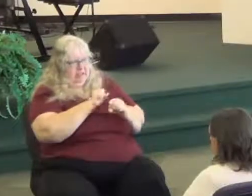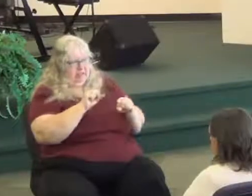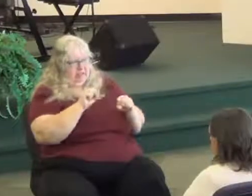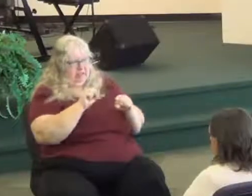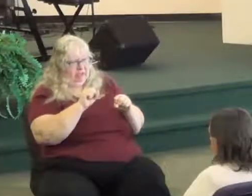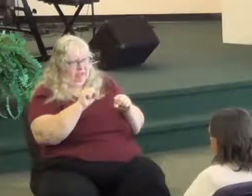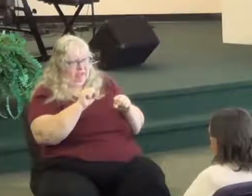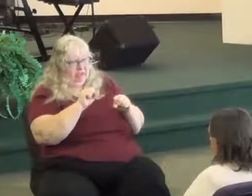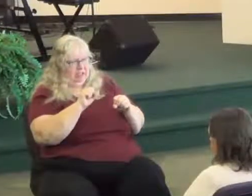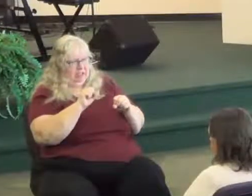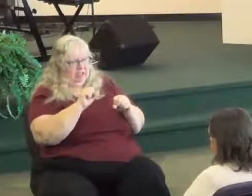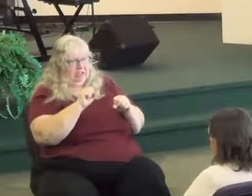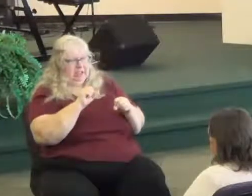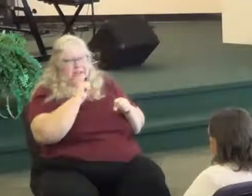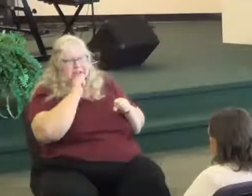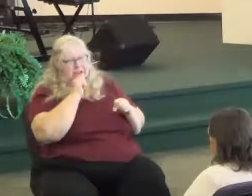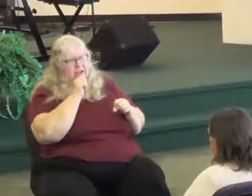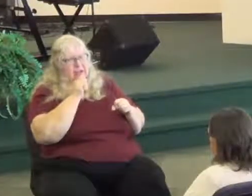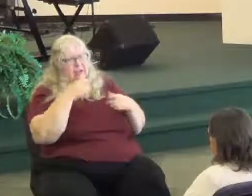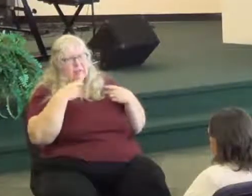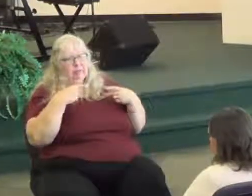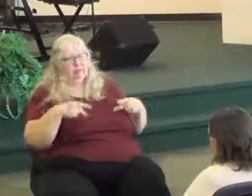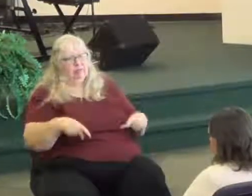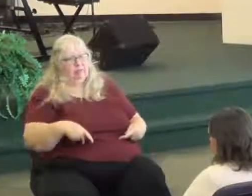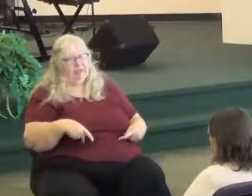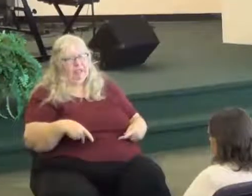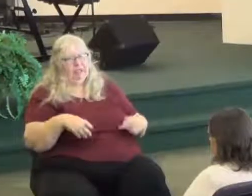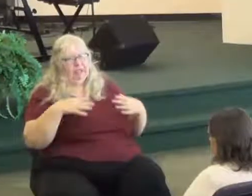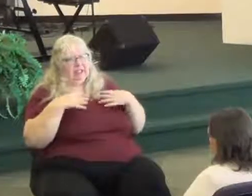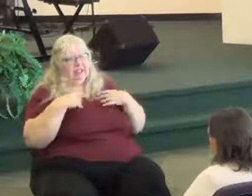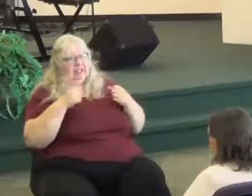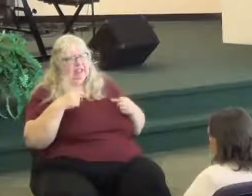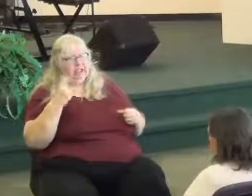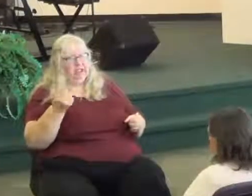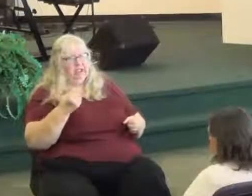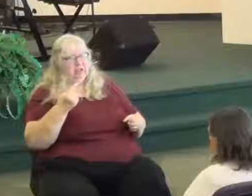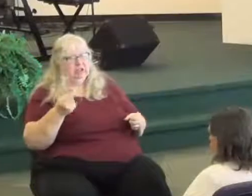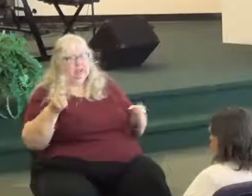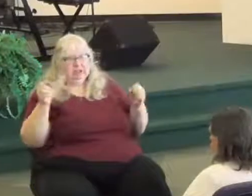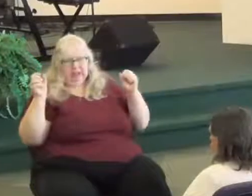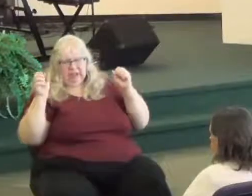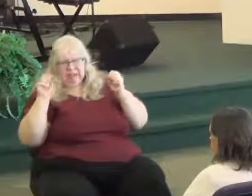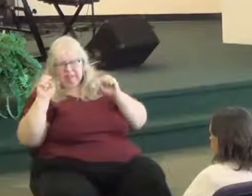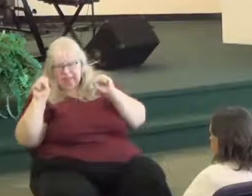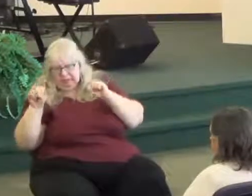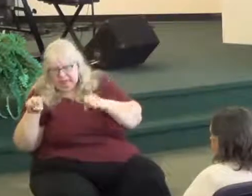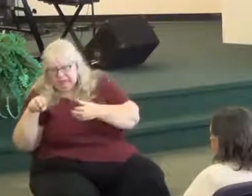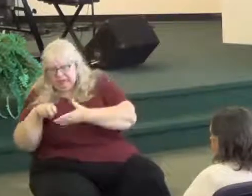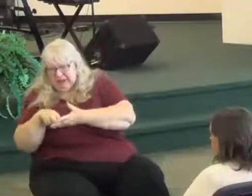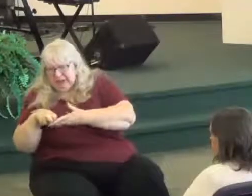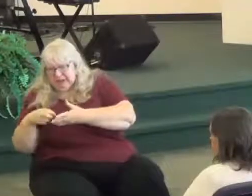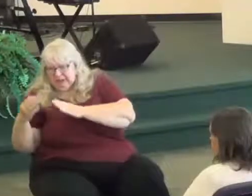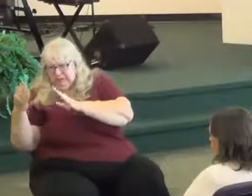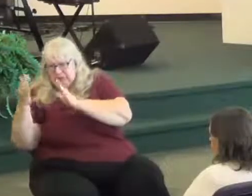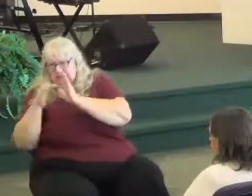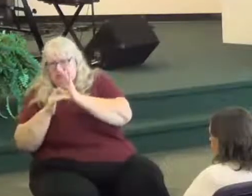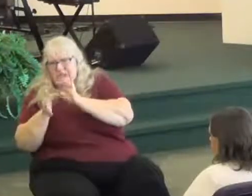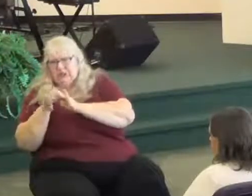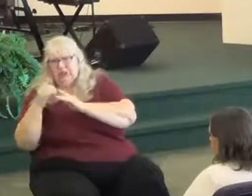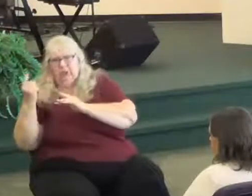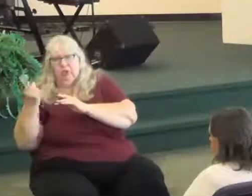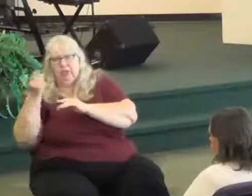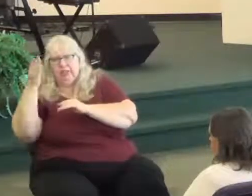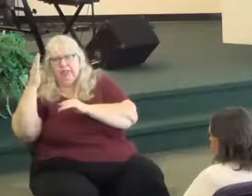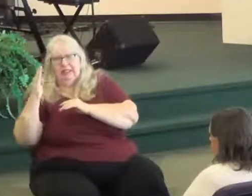talking about just a physical healing at this point. He comes back praising God in a loud voice, throws himself at his feet, recognizing he's in front of God, that only God can do